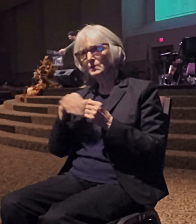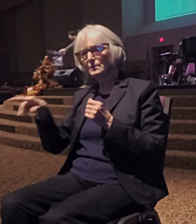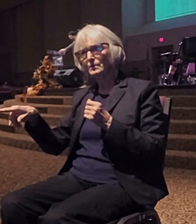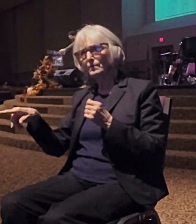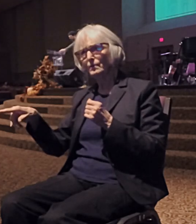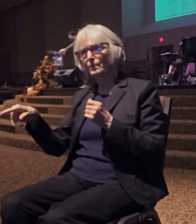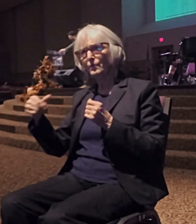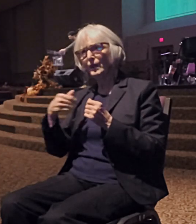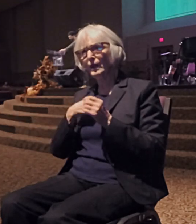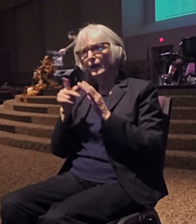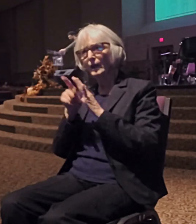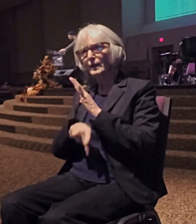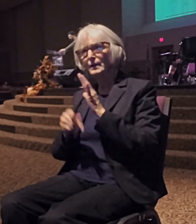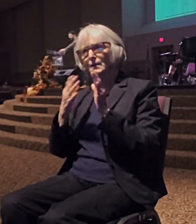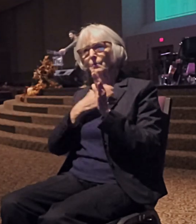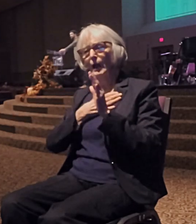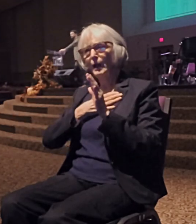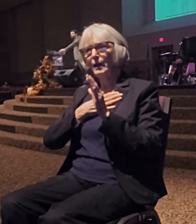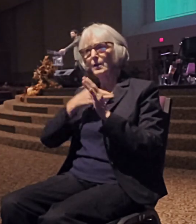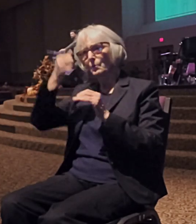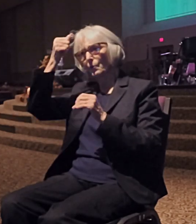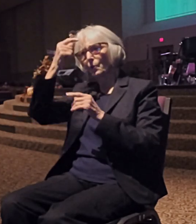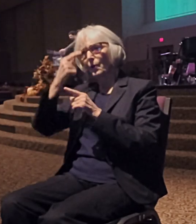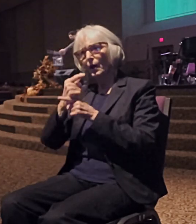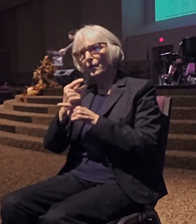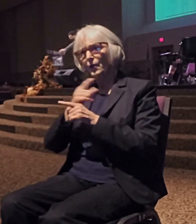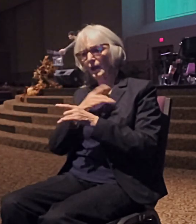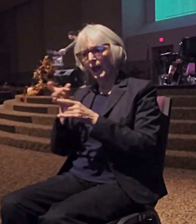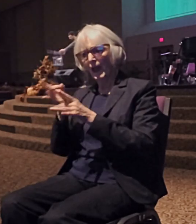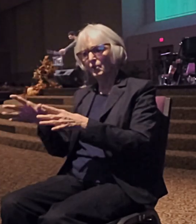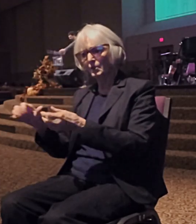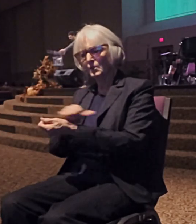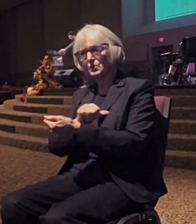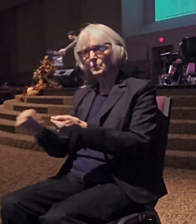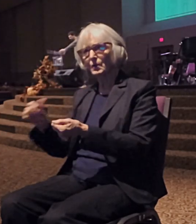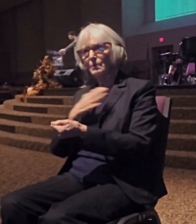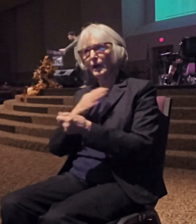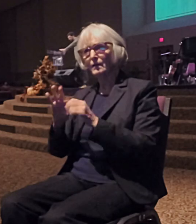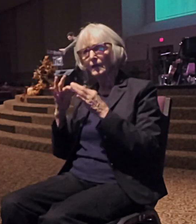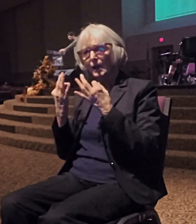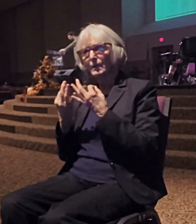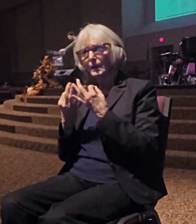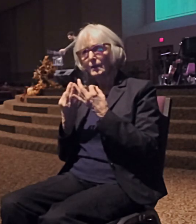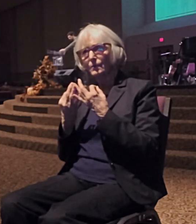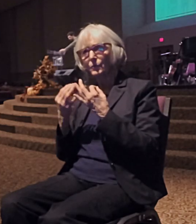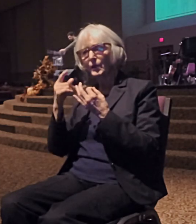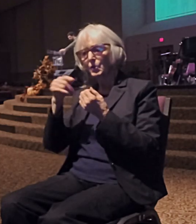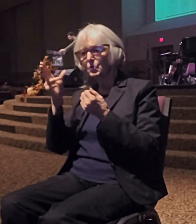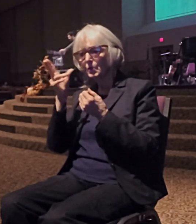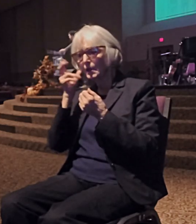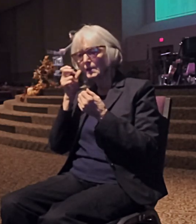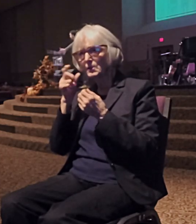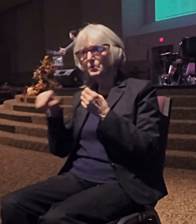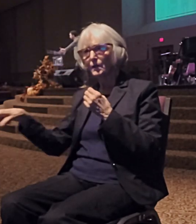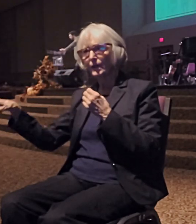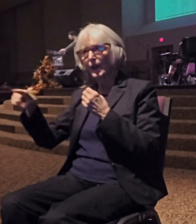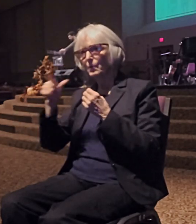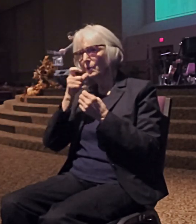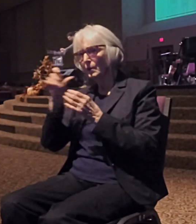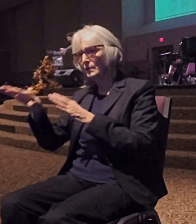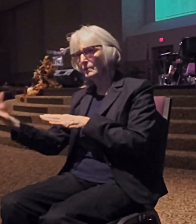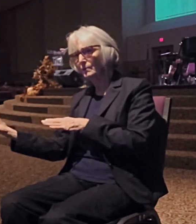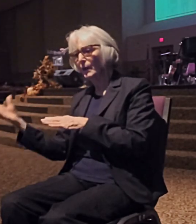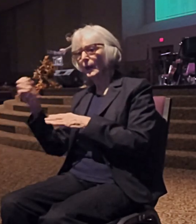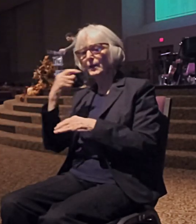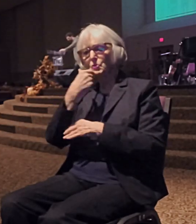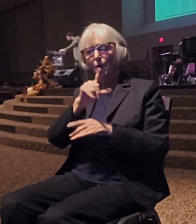I killed my brother with malice in my heart. Hatred destroyed my family. You listen and take a lesson from the dead. And then here's what he says to